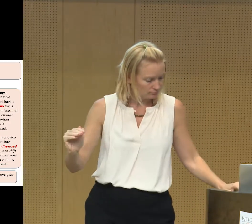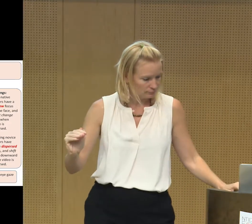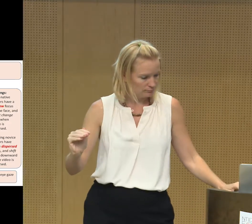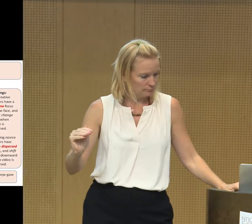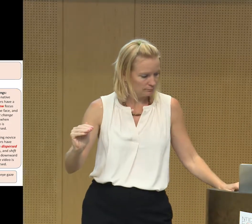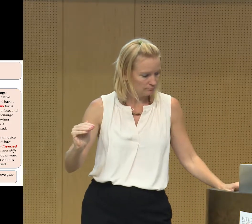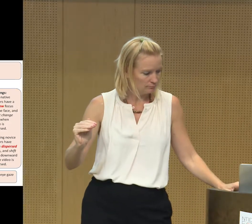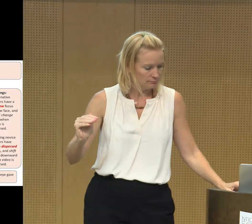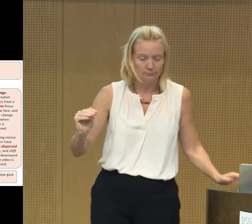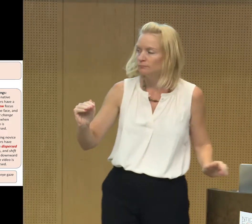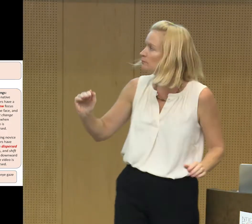signers.